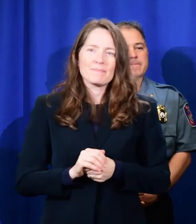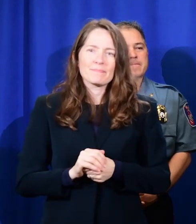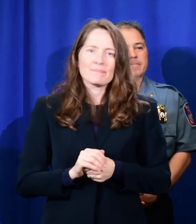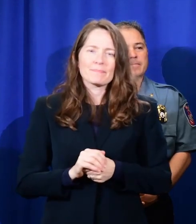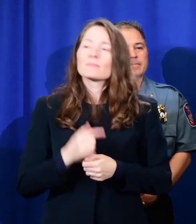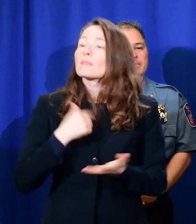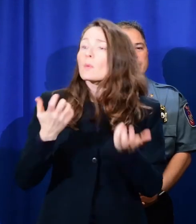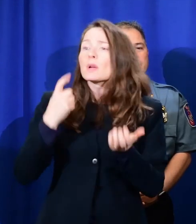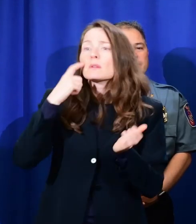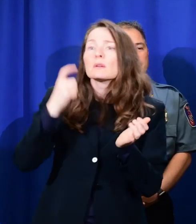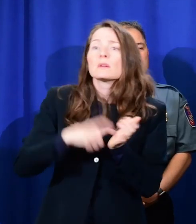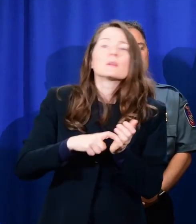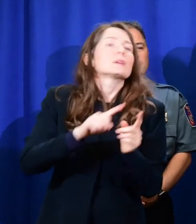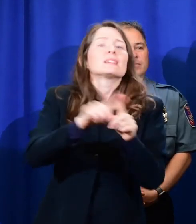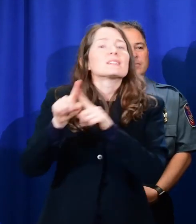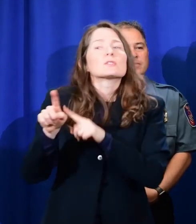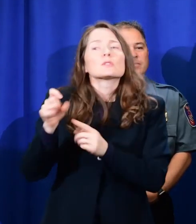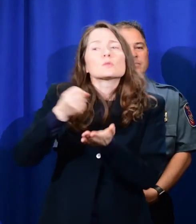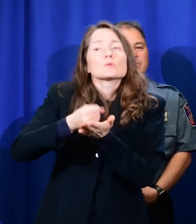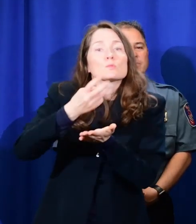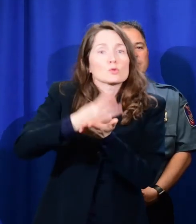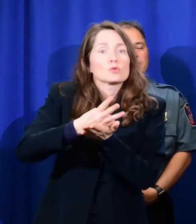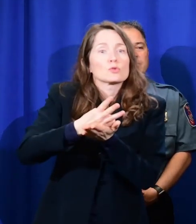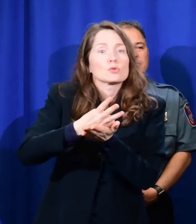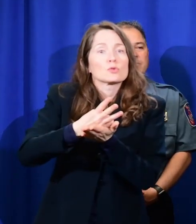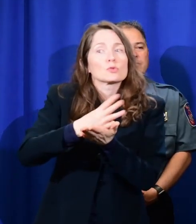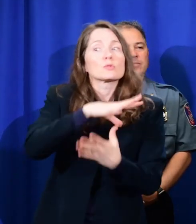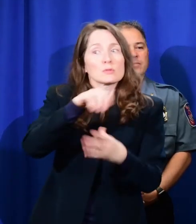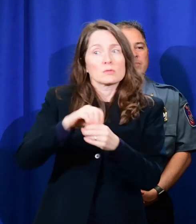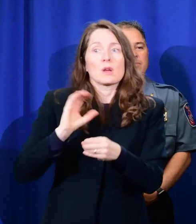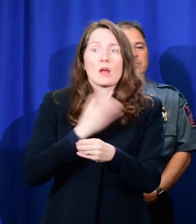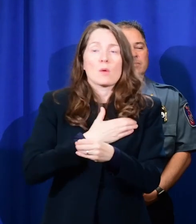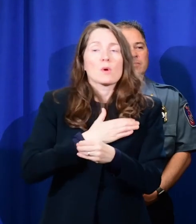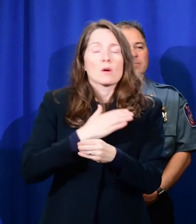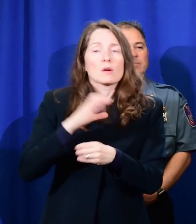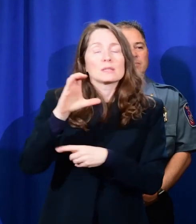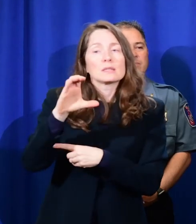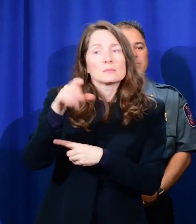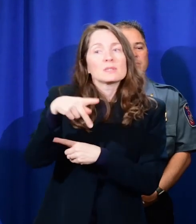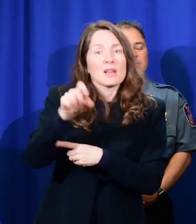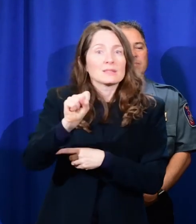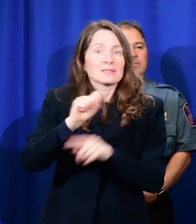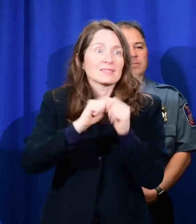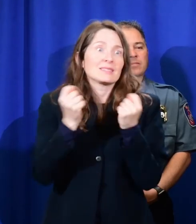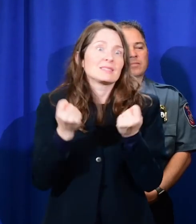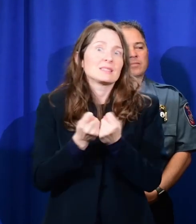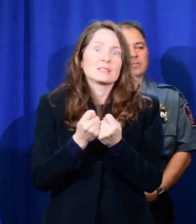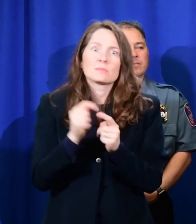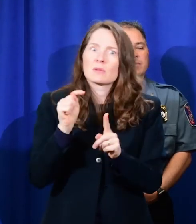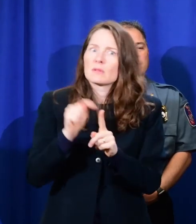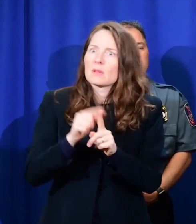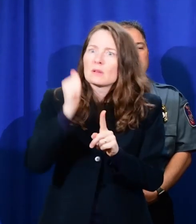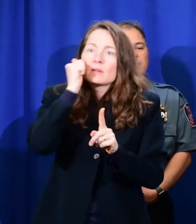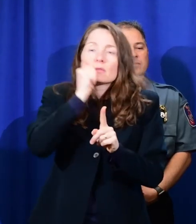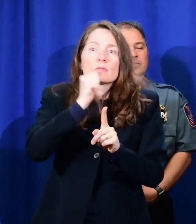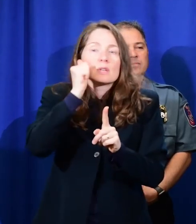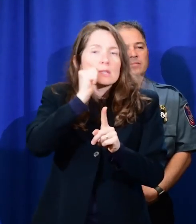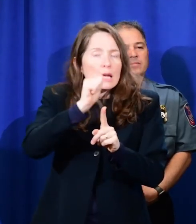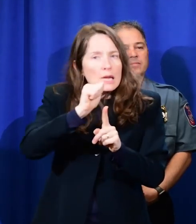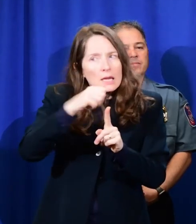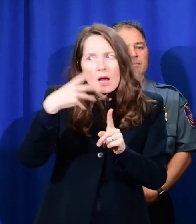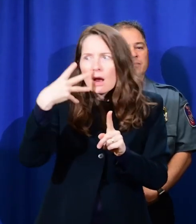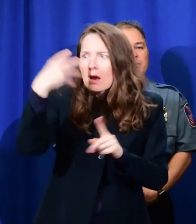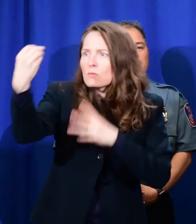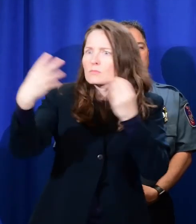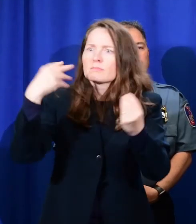the social workers on our Child Protective Services team. They've been in the front lines every day, going into the community, ensuring the safety of children